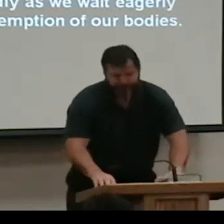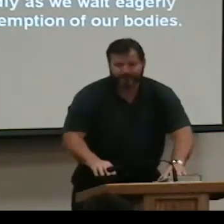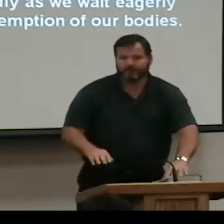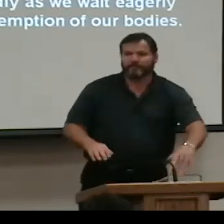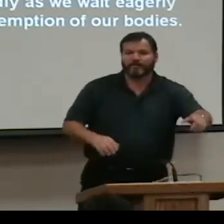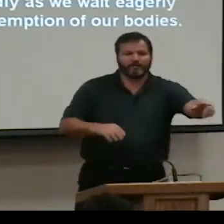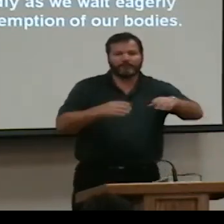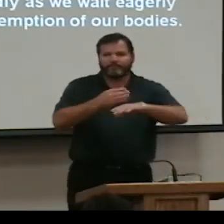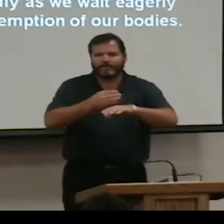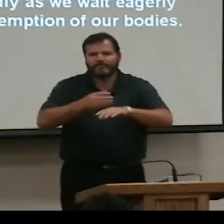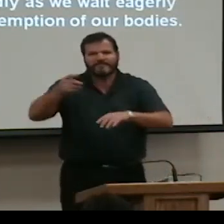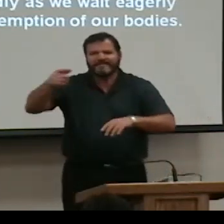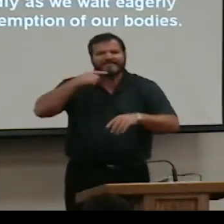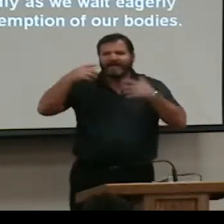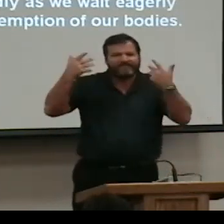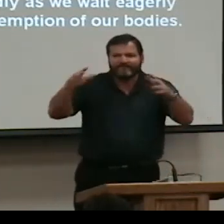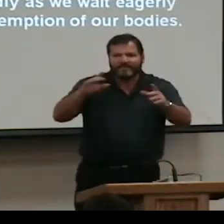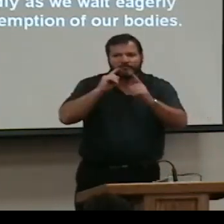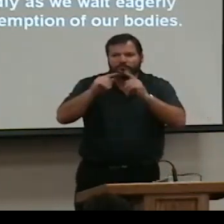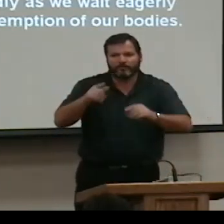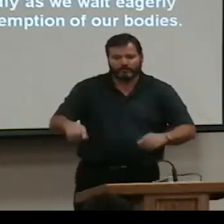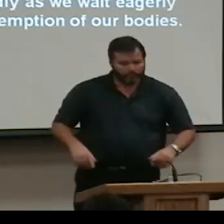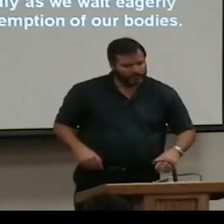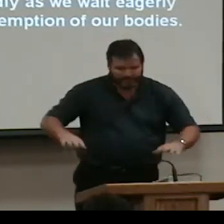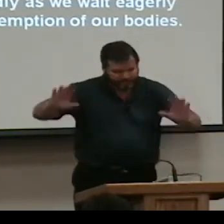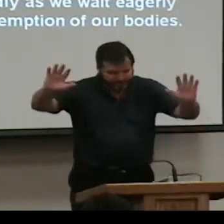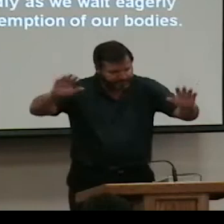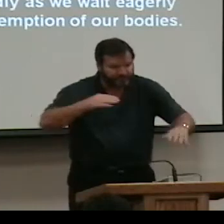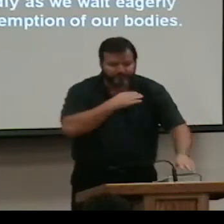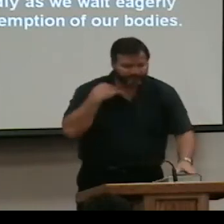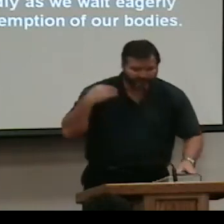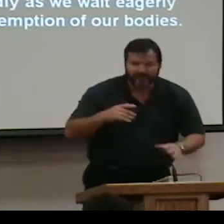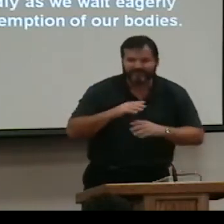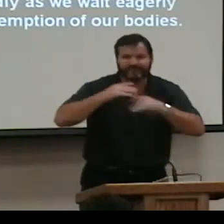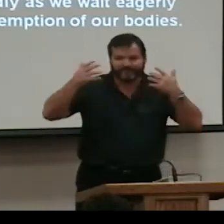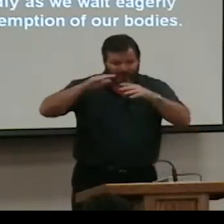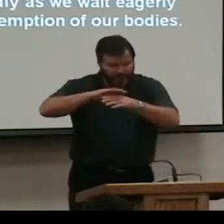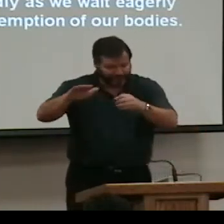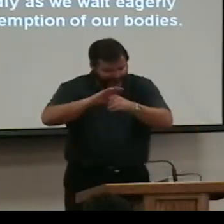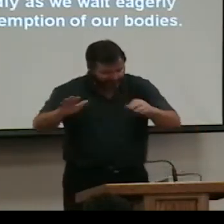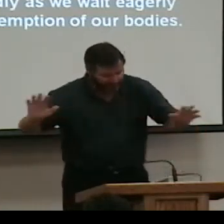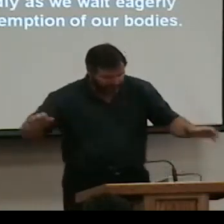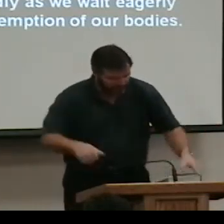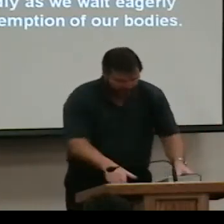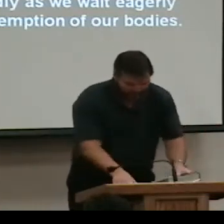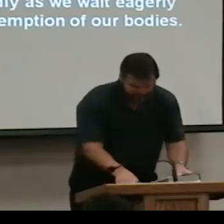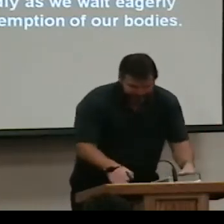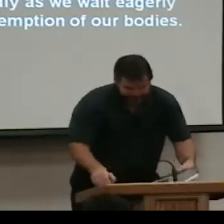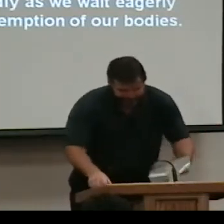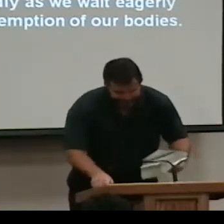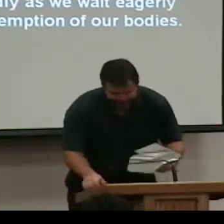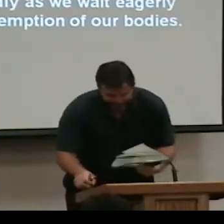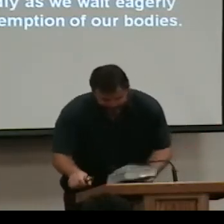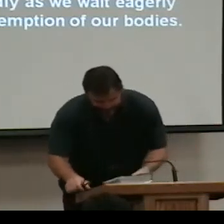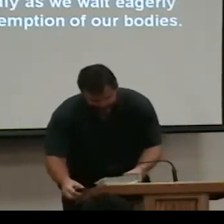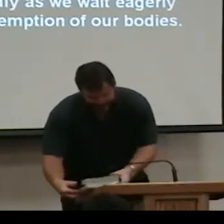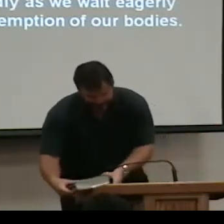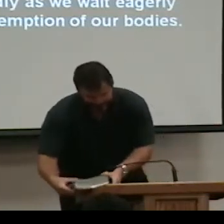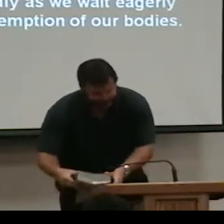started packing up. Bob said, hey, he's not finished talking to you. That's enough. That's enough. I've had enough. I'm packing up